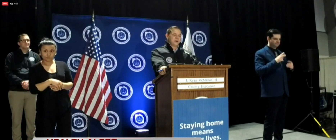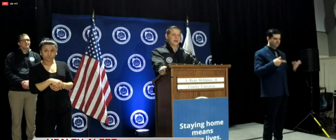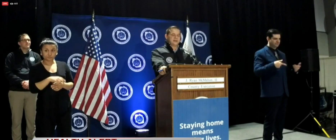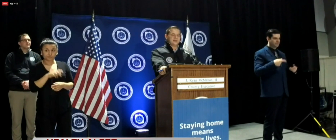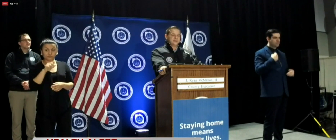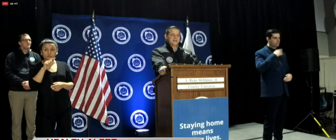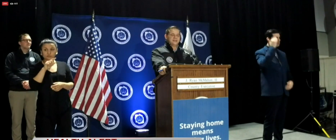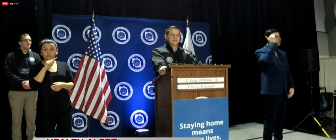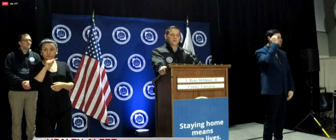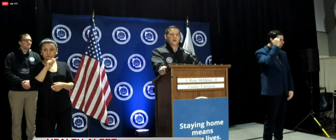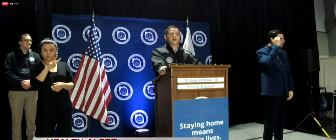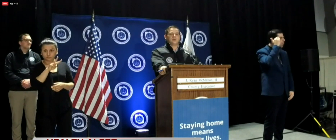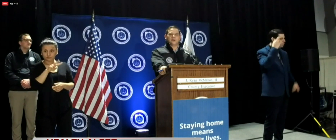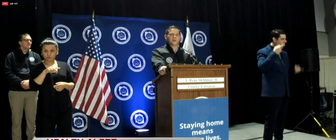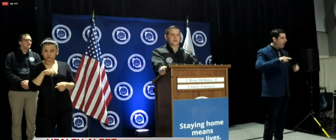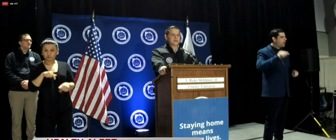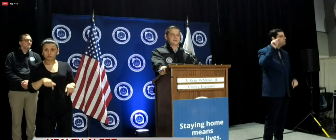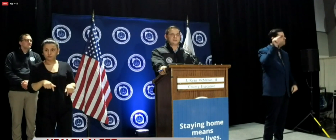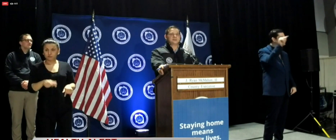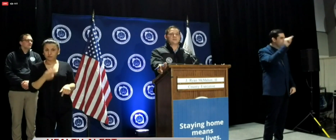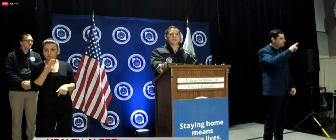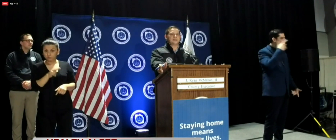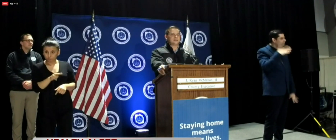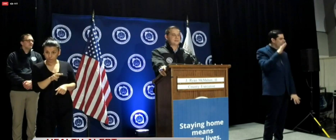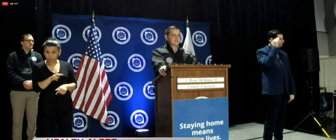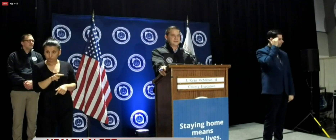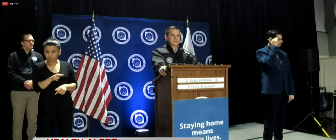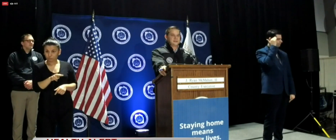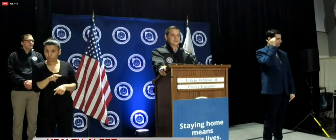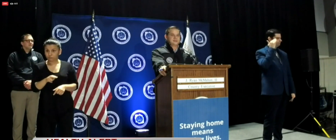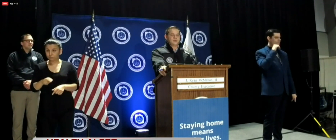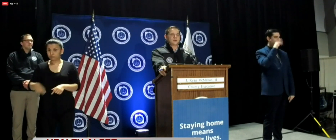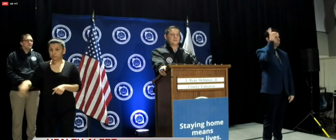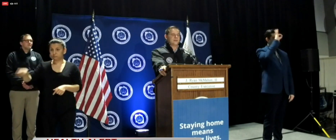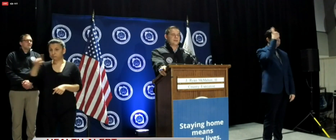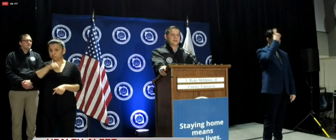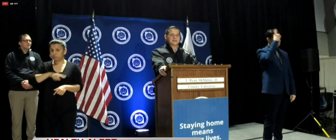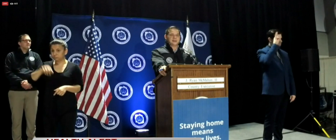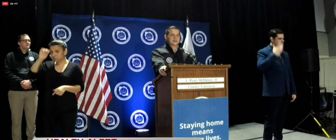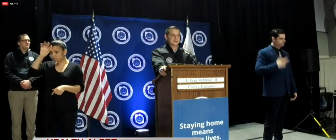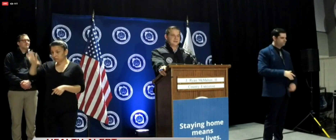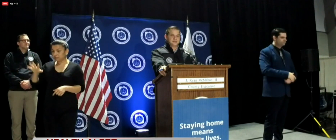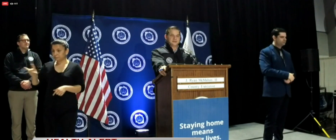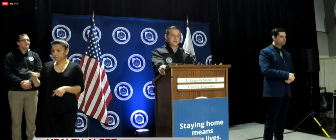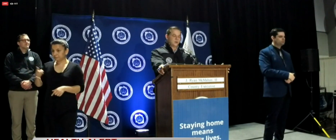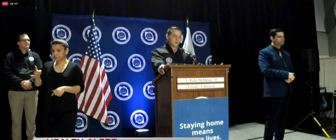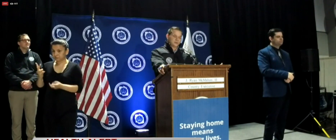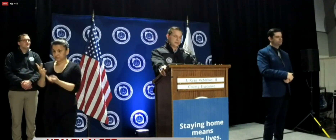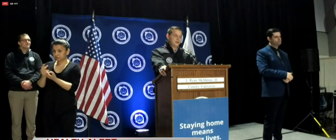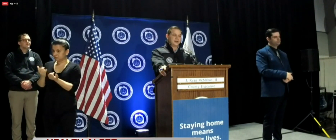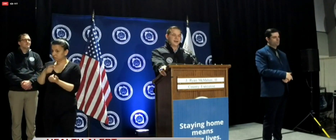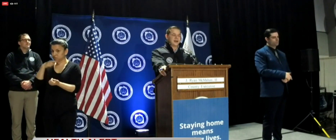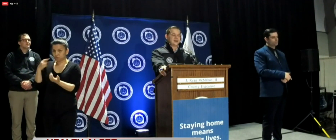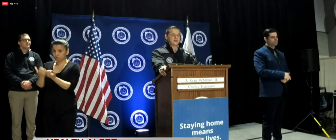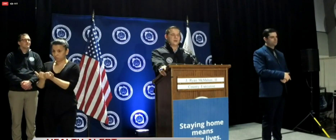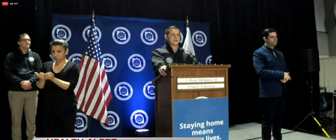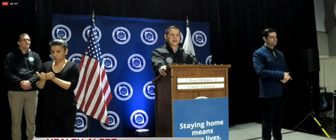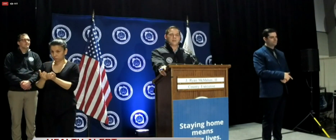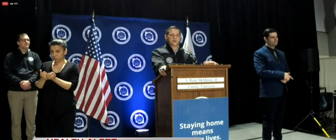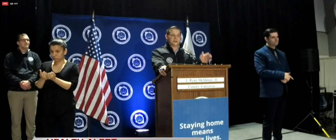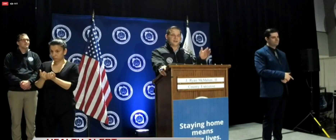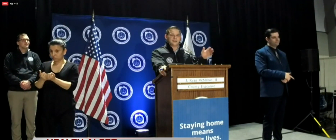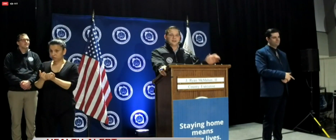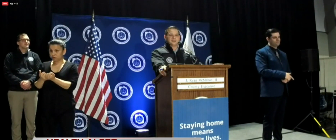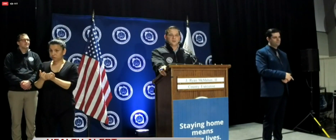and it's just, why are we doing it? Just please don't get mom and dad sick. Don't. I don't know.